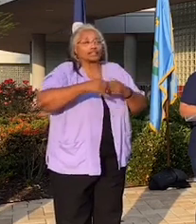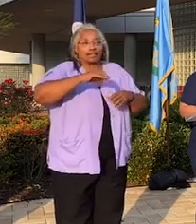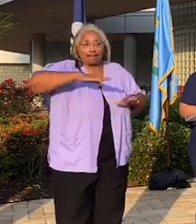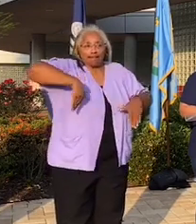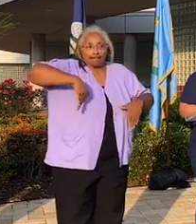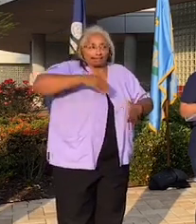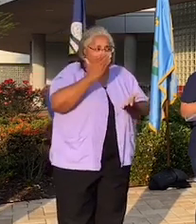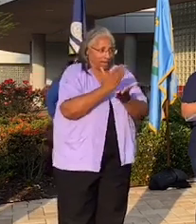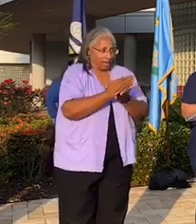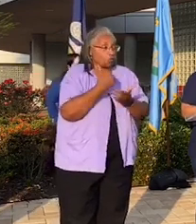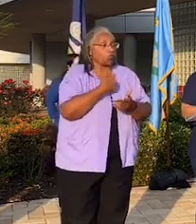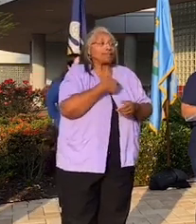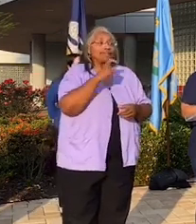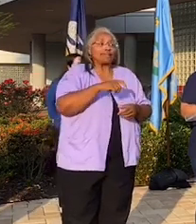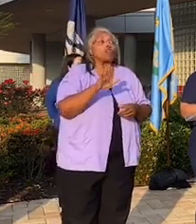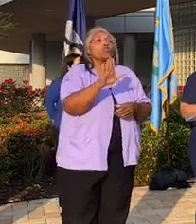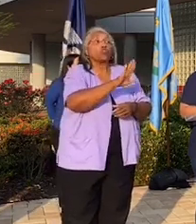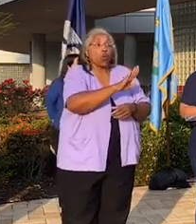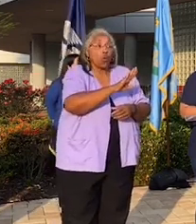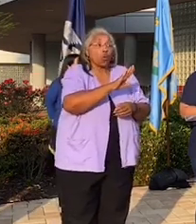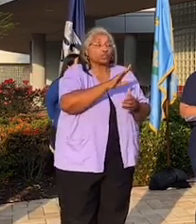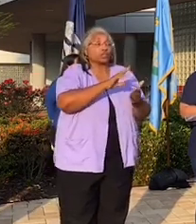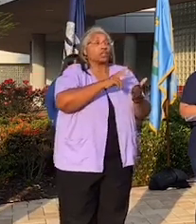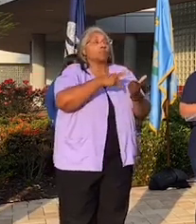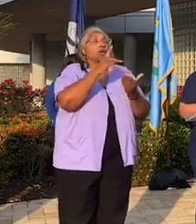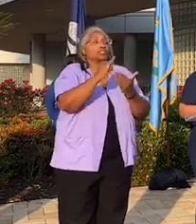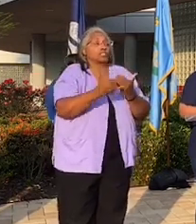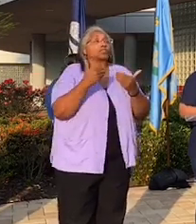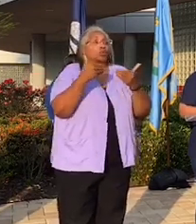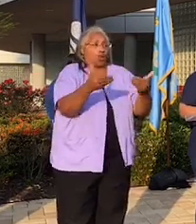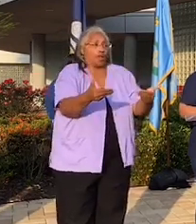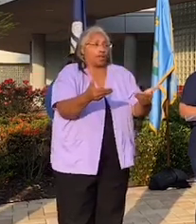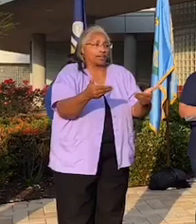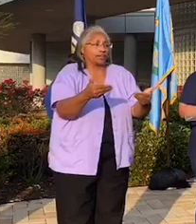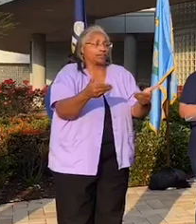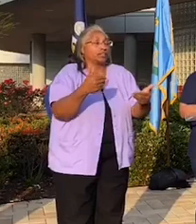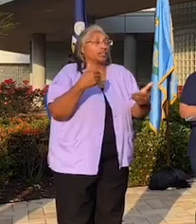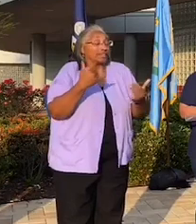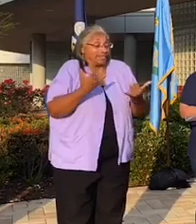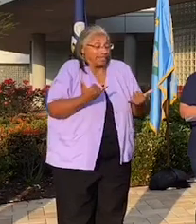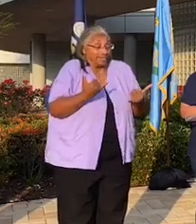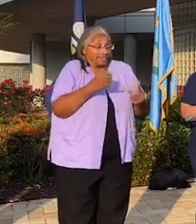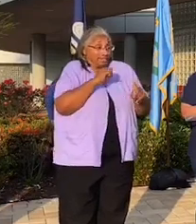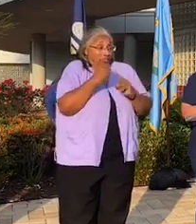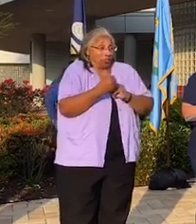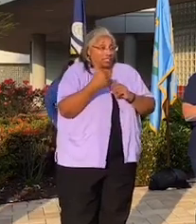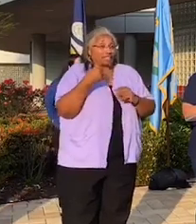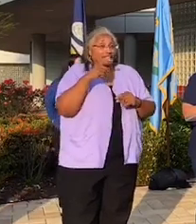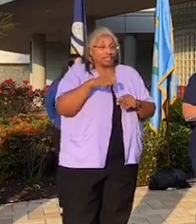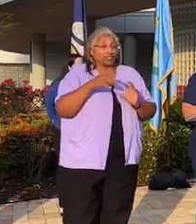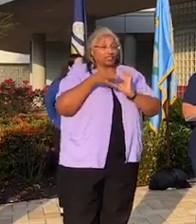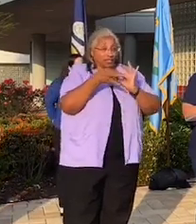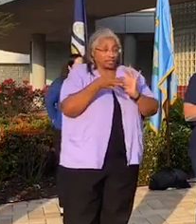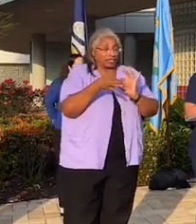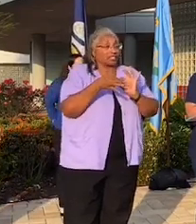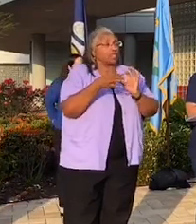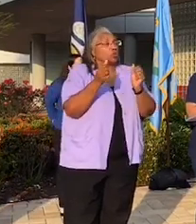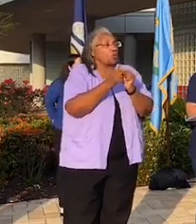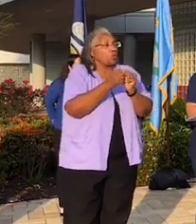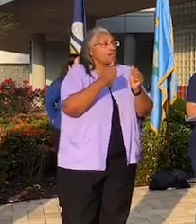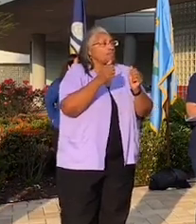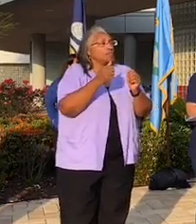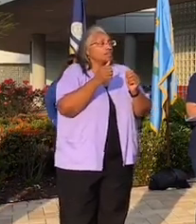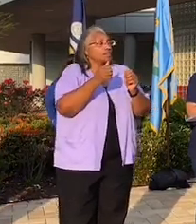We need them to move forward. What we understand in this environment, it seems to align itself very well with the